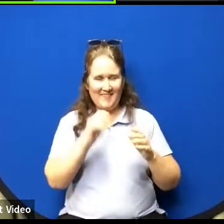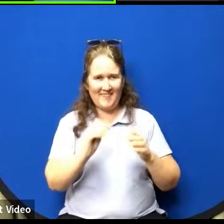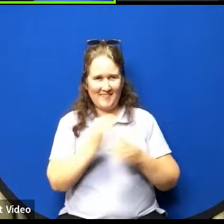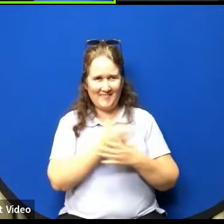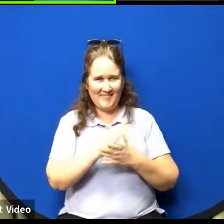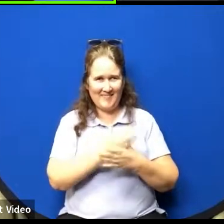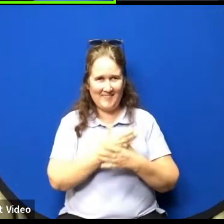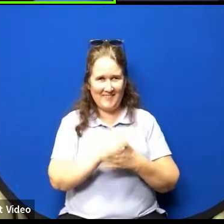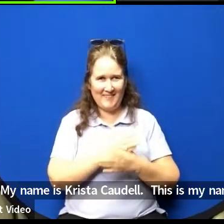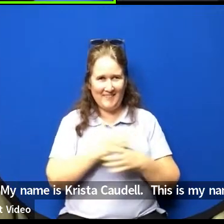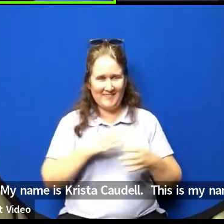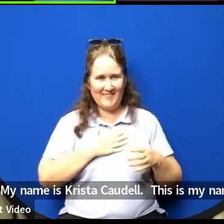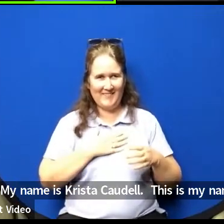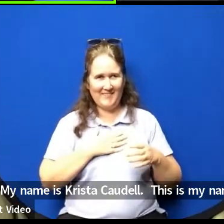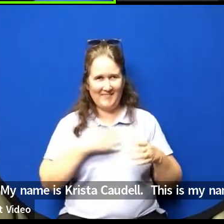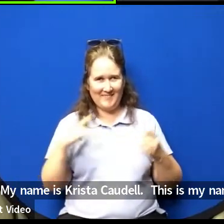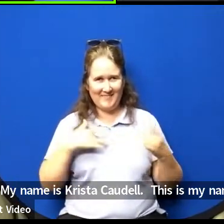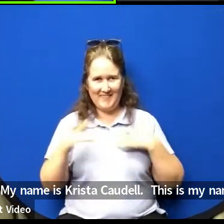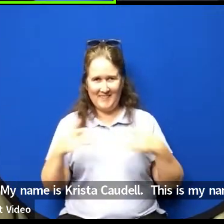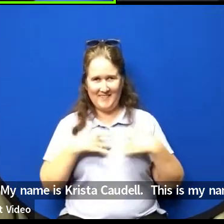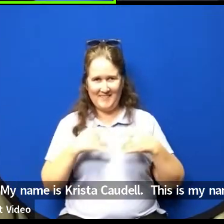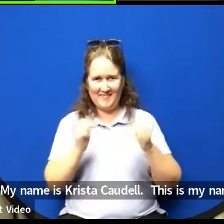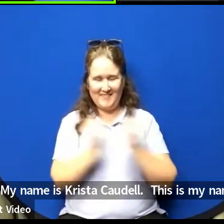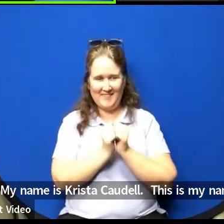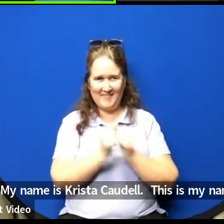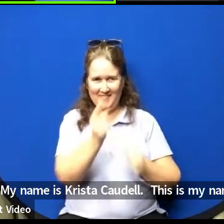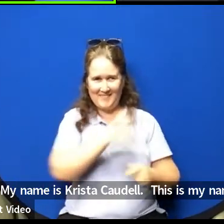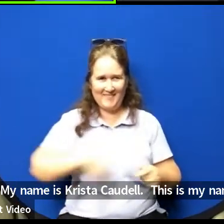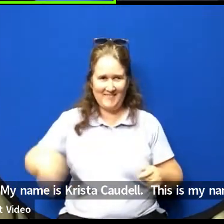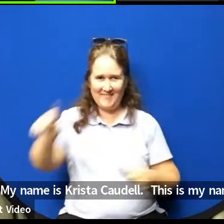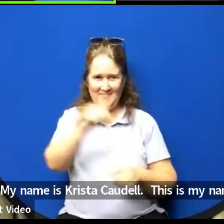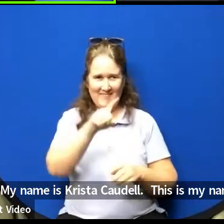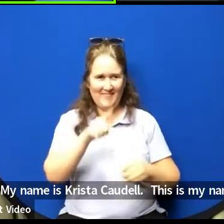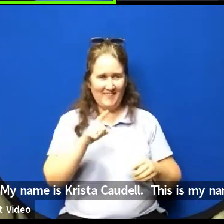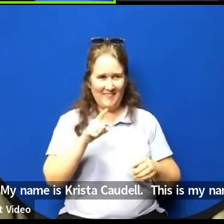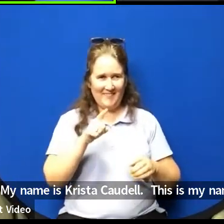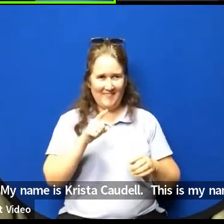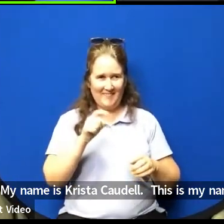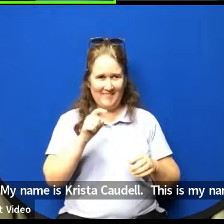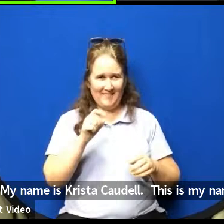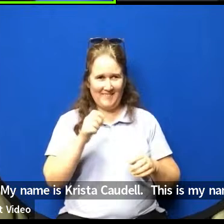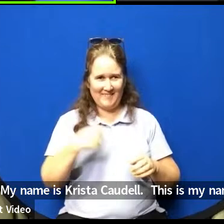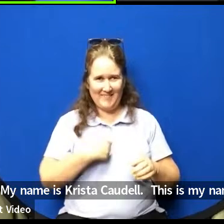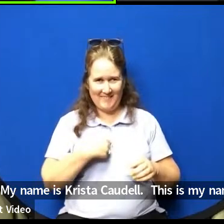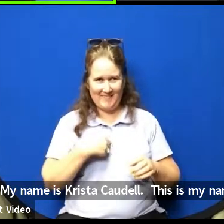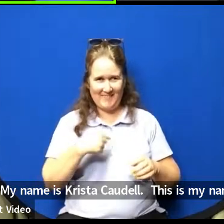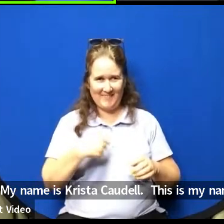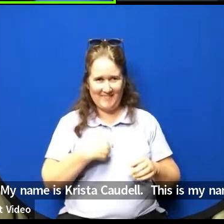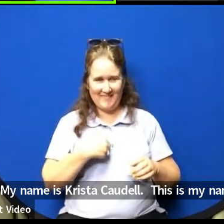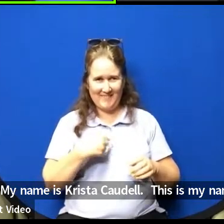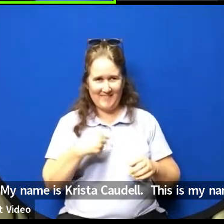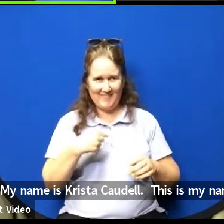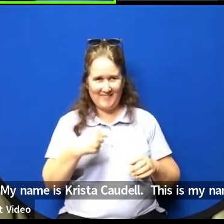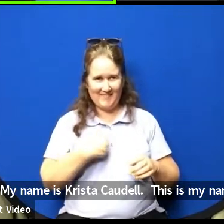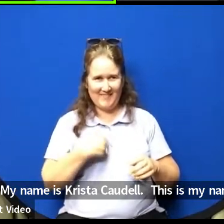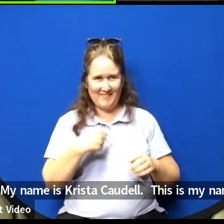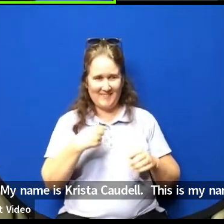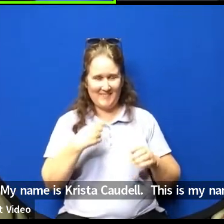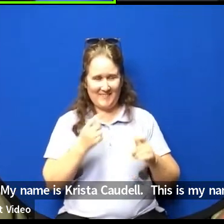Thank you for giving me the opportunity to be here to share my concerns with you all.